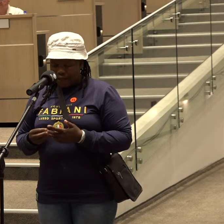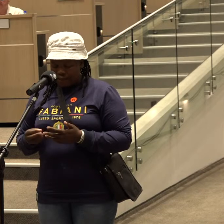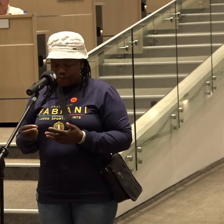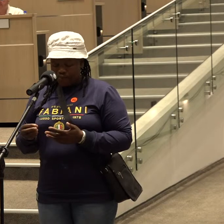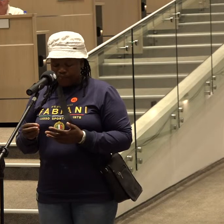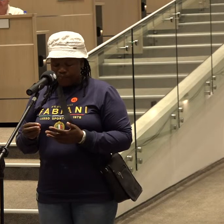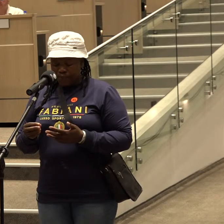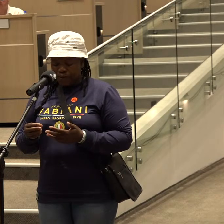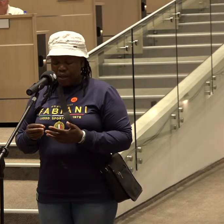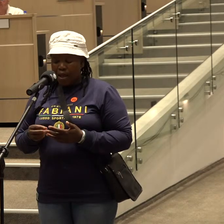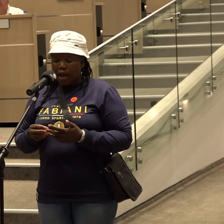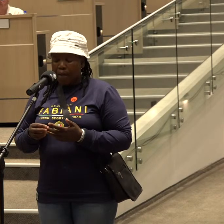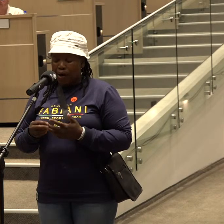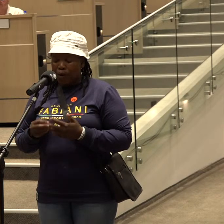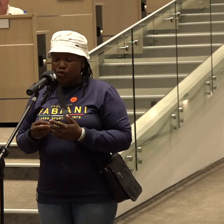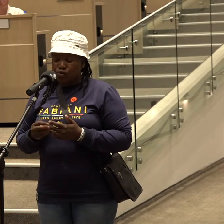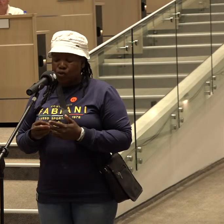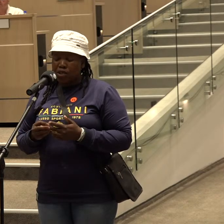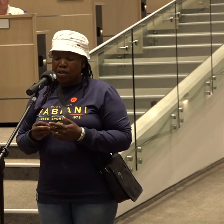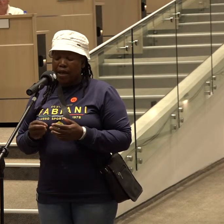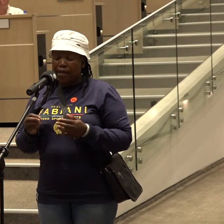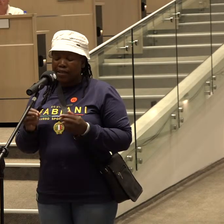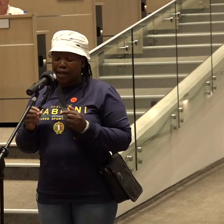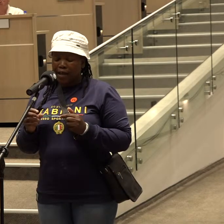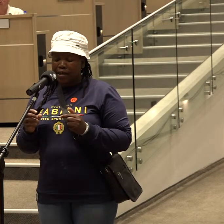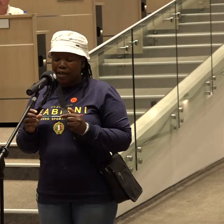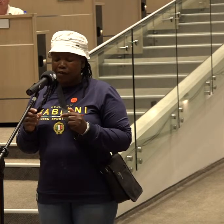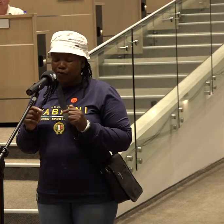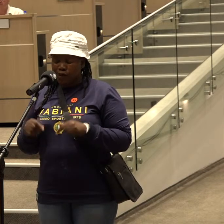abasan foreign